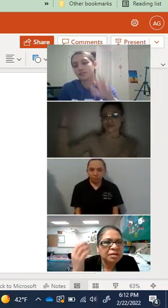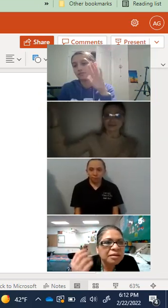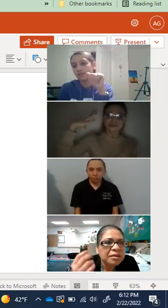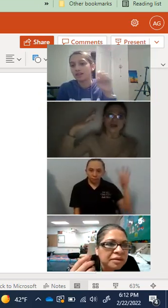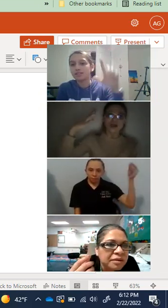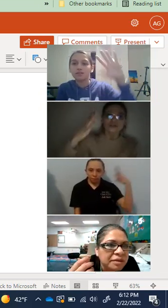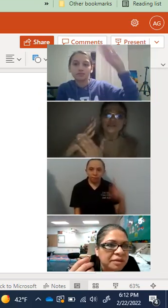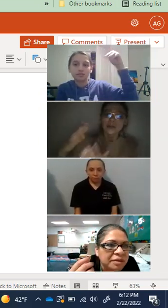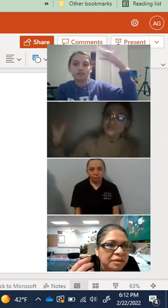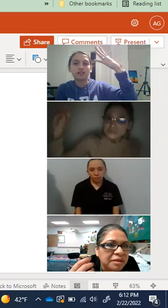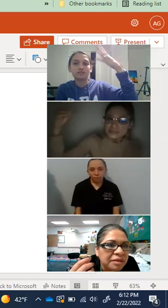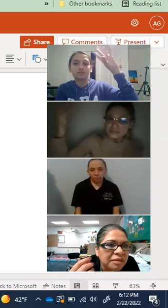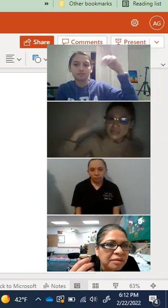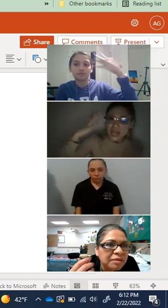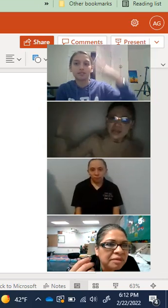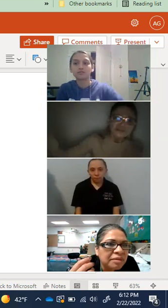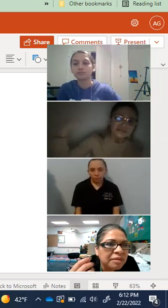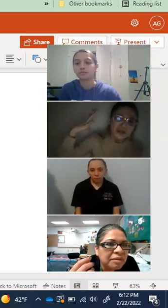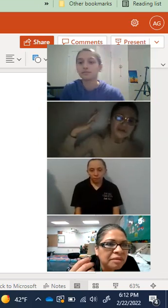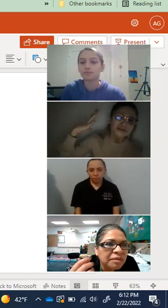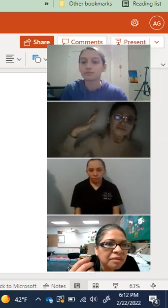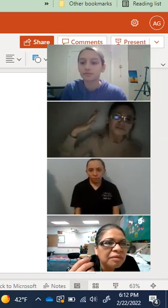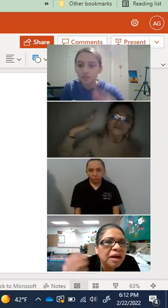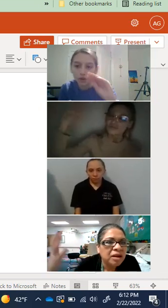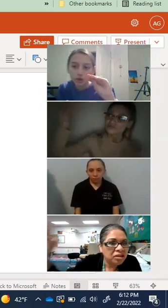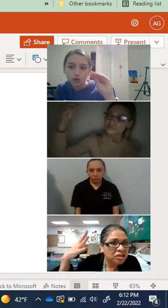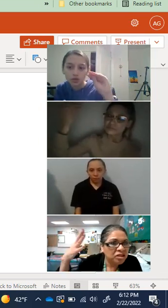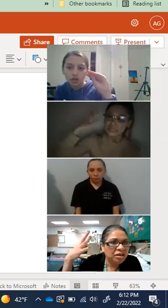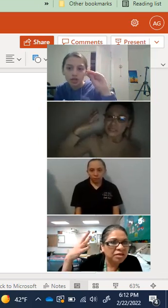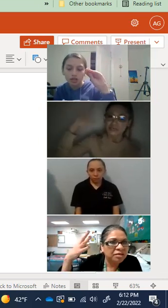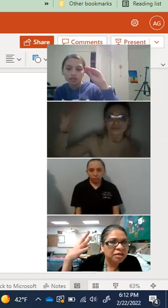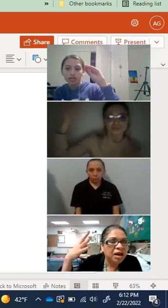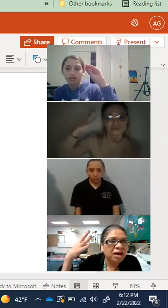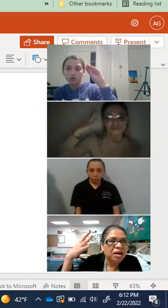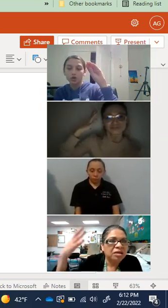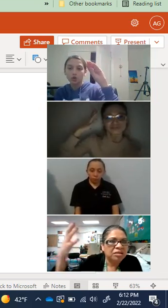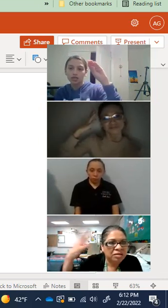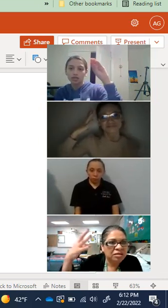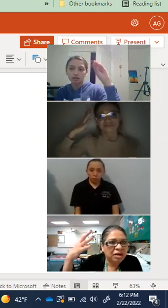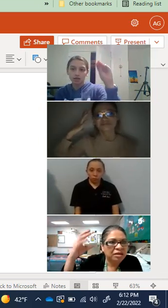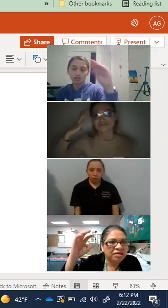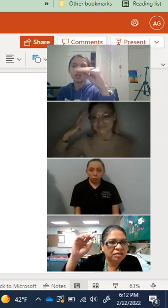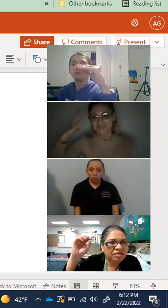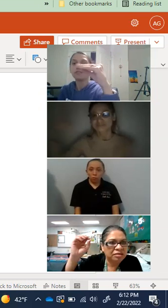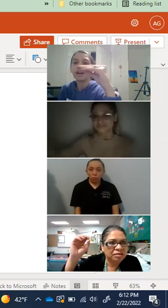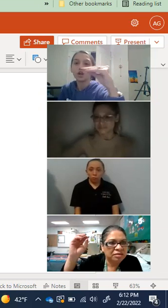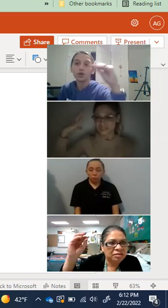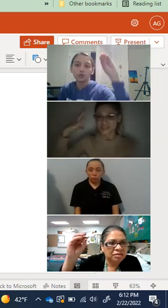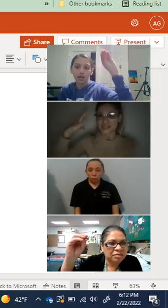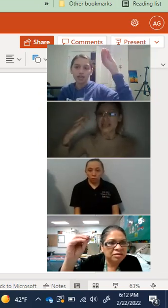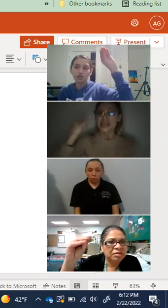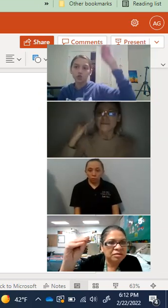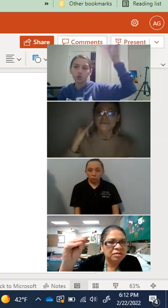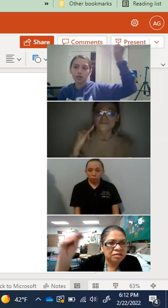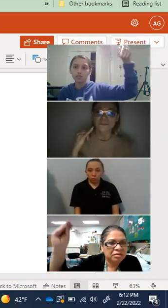Yeah, that's ASL, sun. So it goes Sun. Yeah, so it goes like, Sun. it's a flat